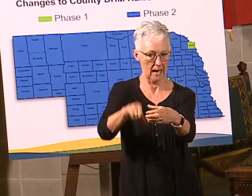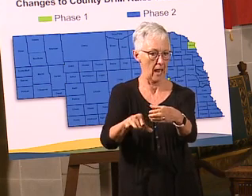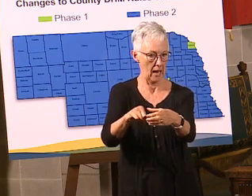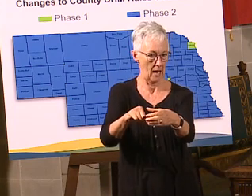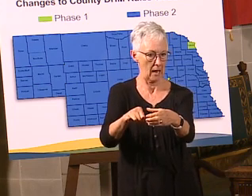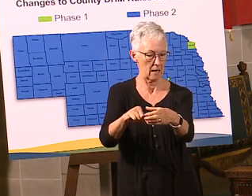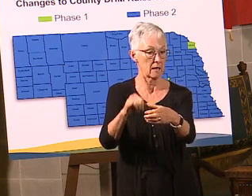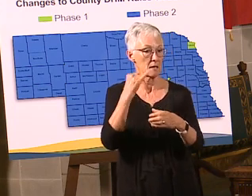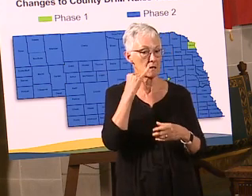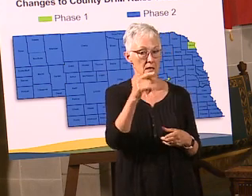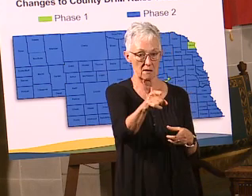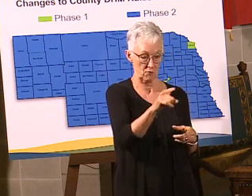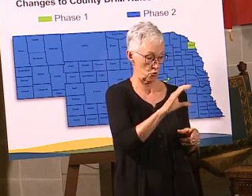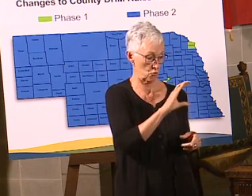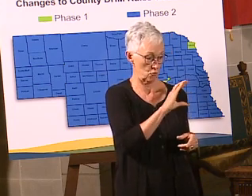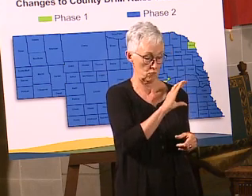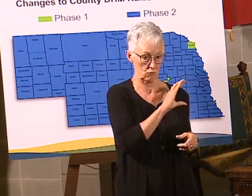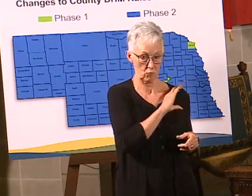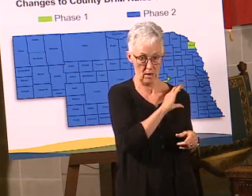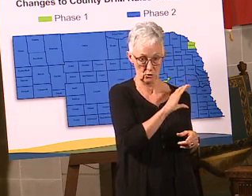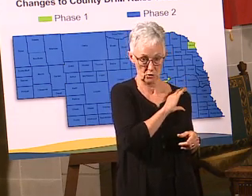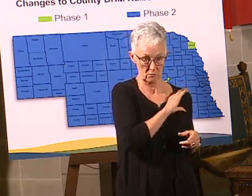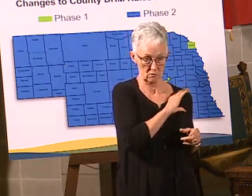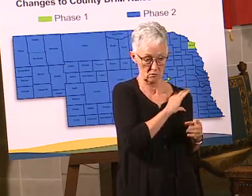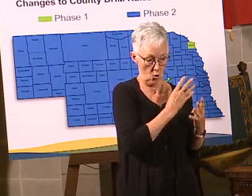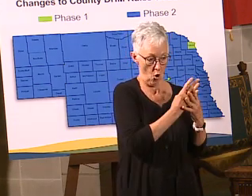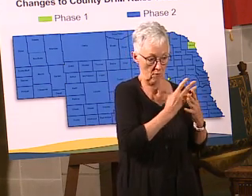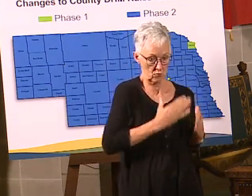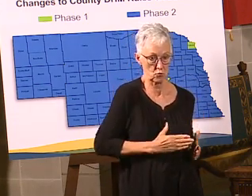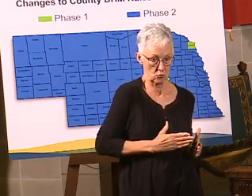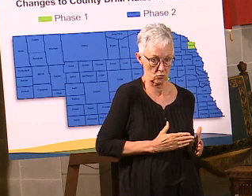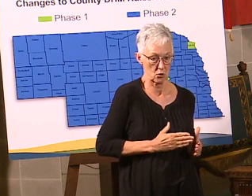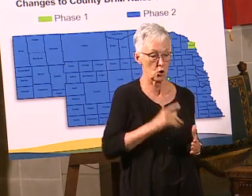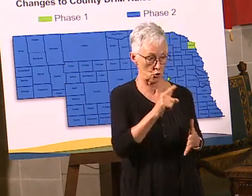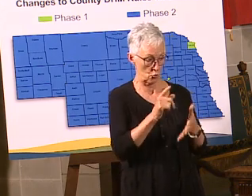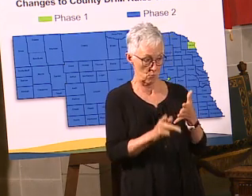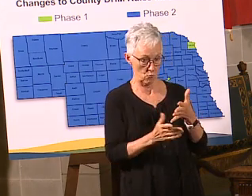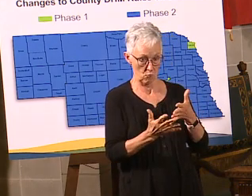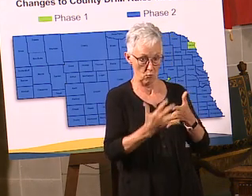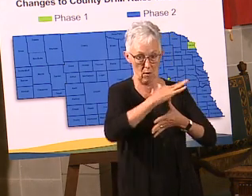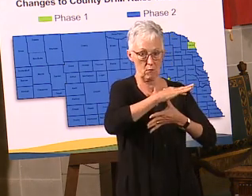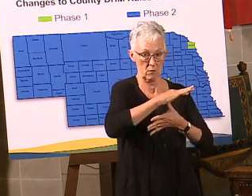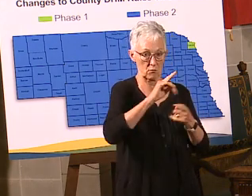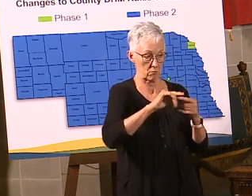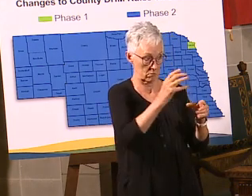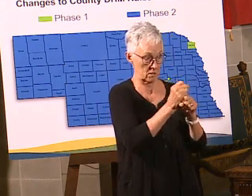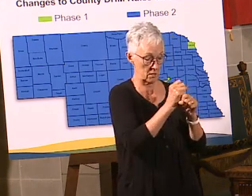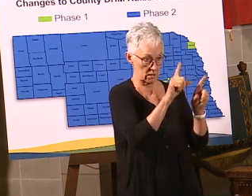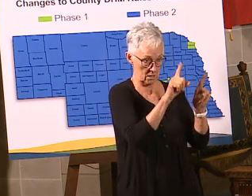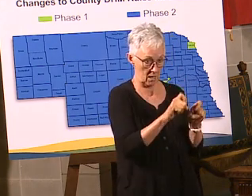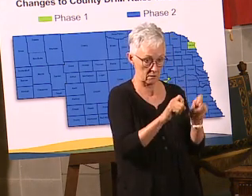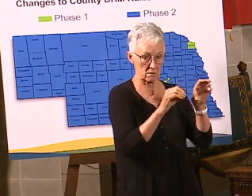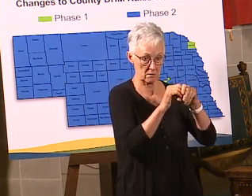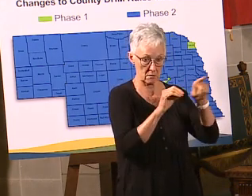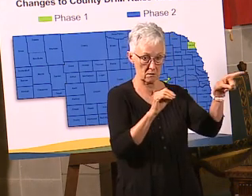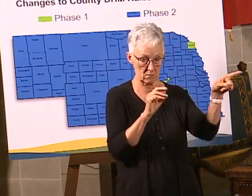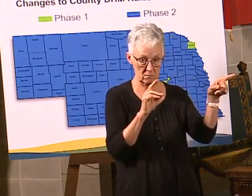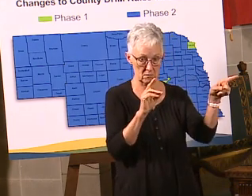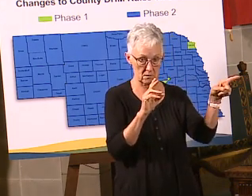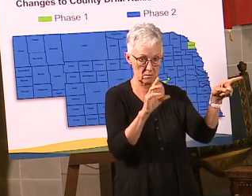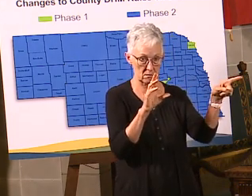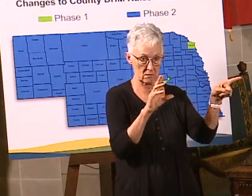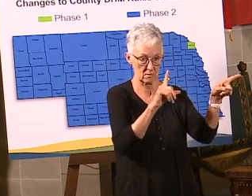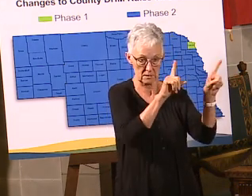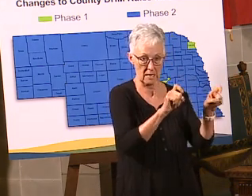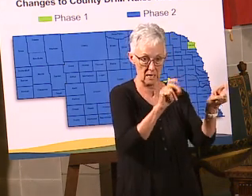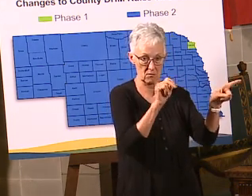do, if you're a corrections officer, you're prioritized in Test Nebraska to get tested, right? So if you want to get tested and corrections officer, sign up for that. So